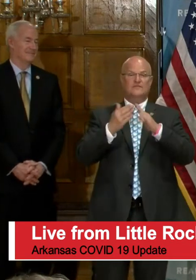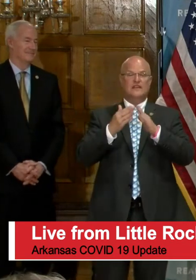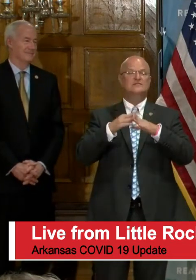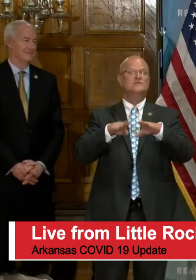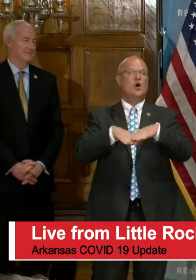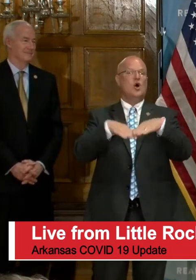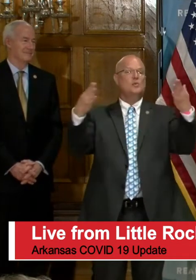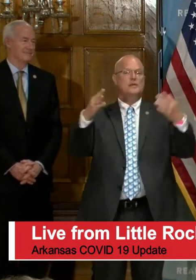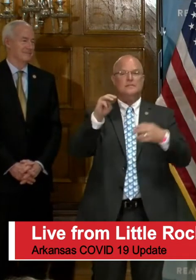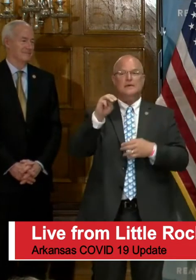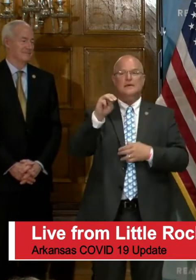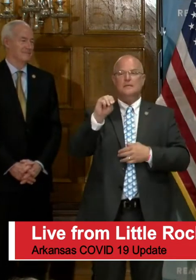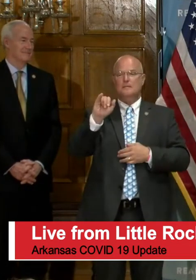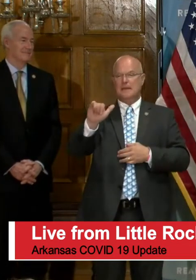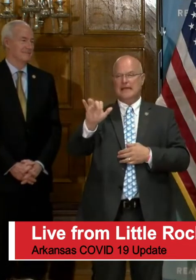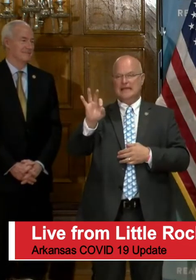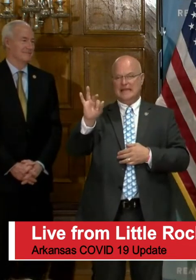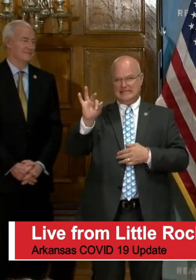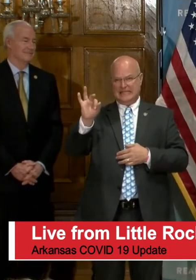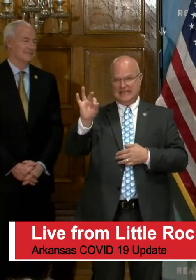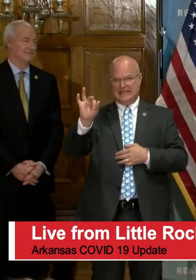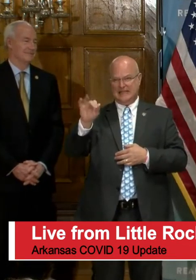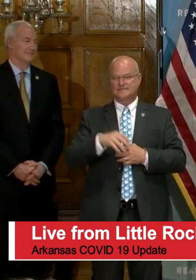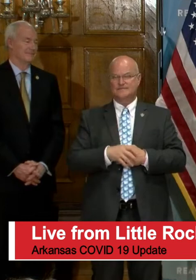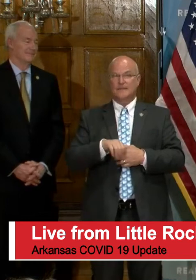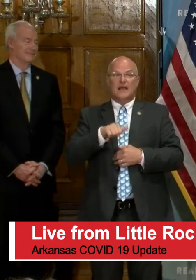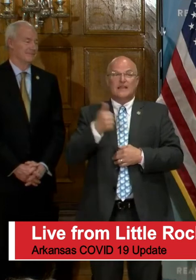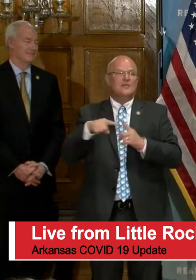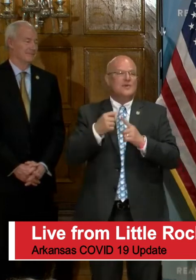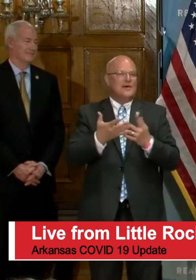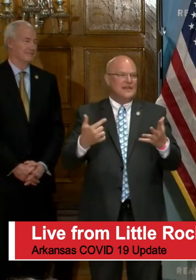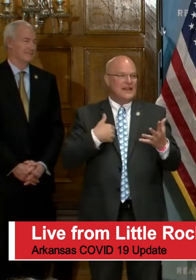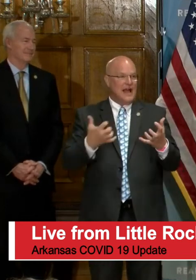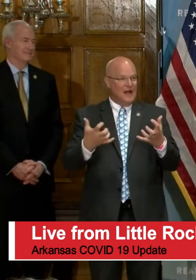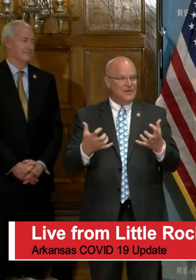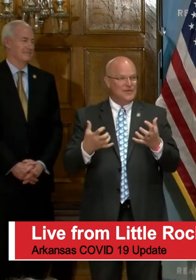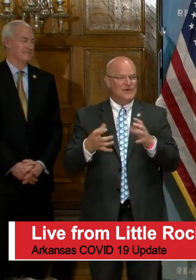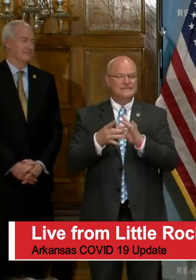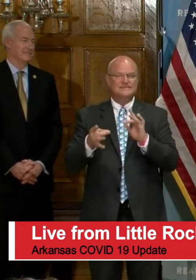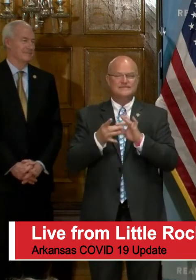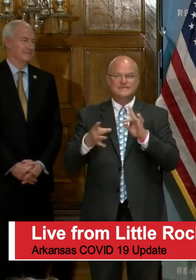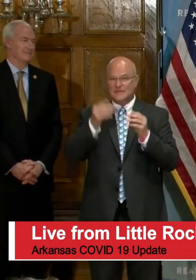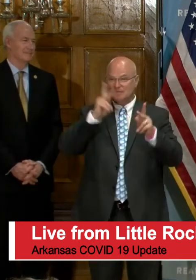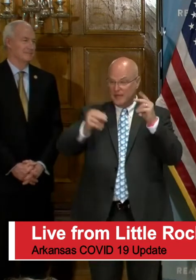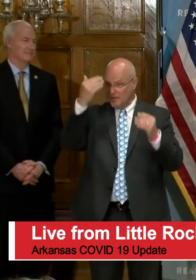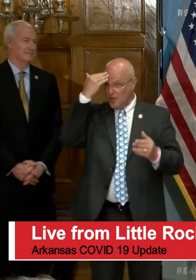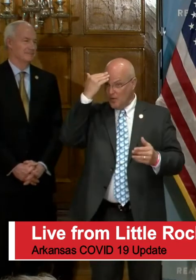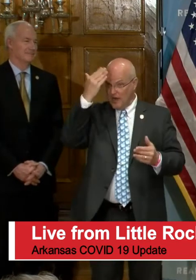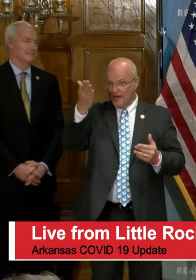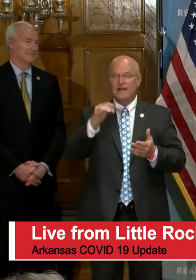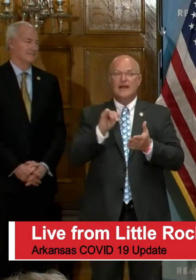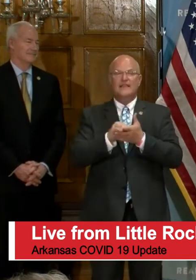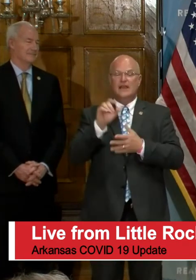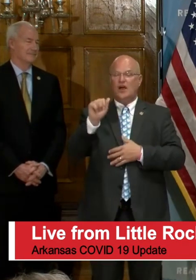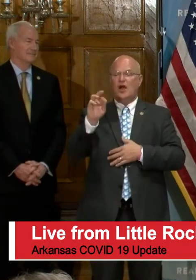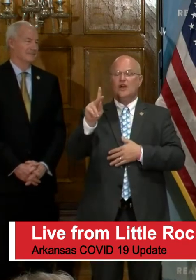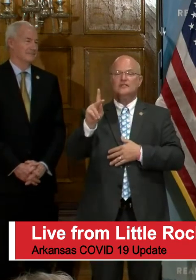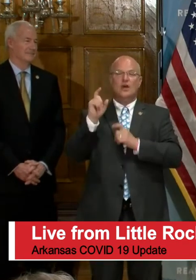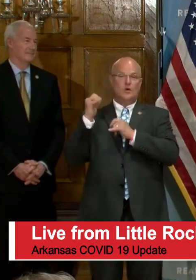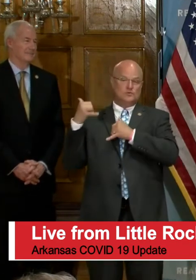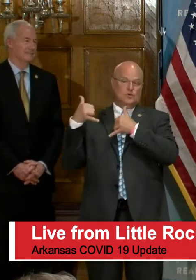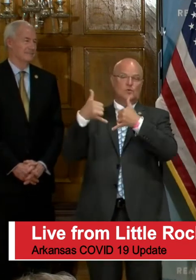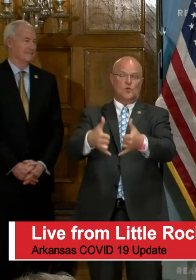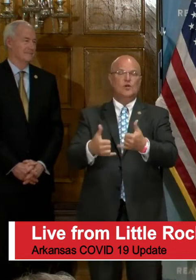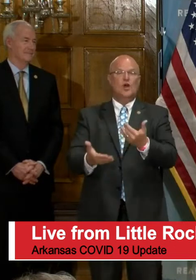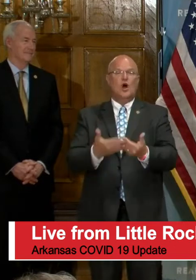May 19th. Another quick positive note I wanted to make sure everyone was aware of is that Arkansas was